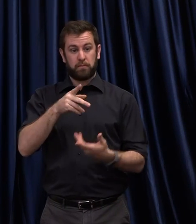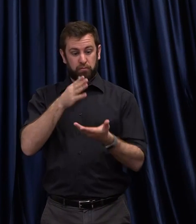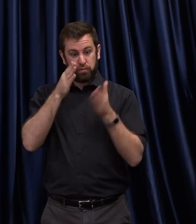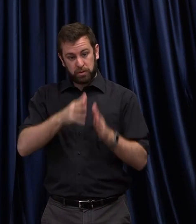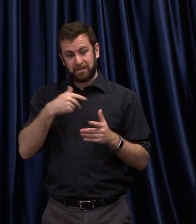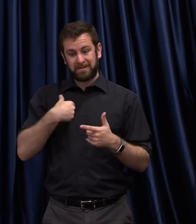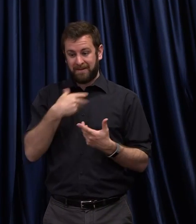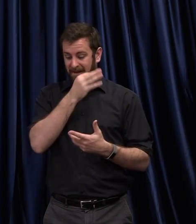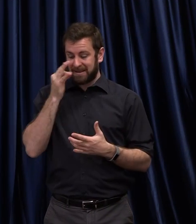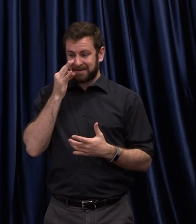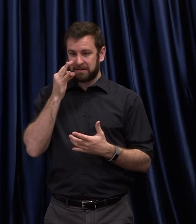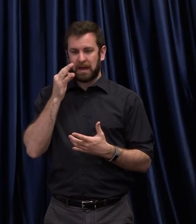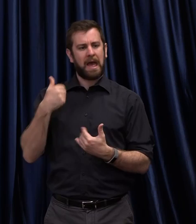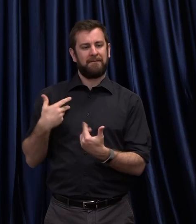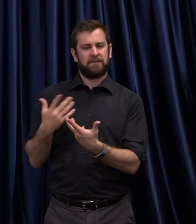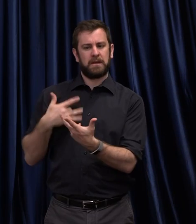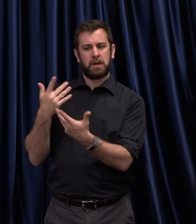nearness to Allah subhanahu wa ta'ala.